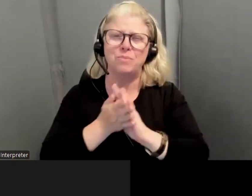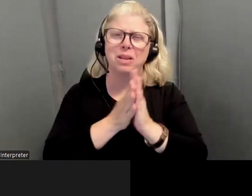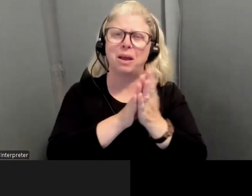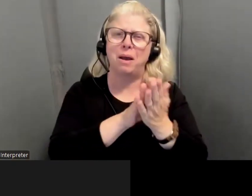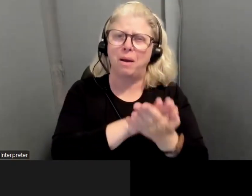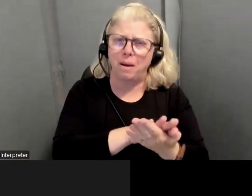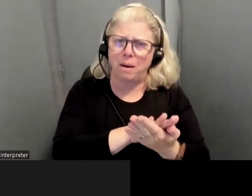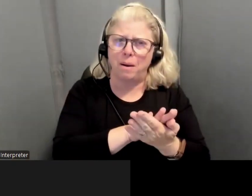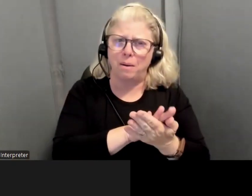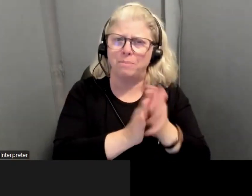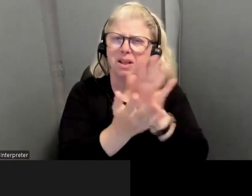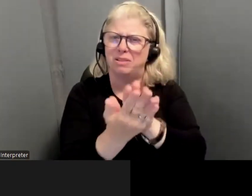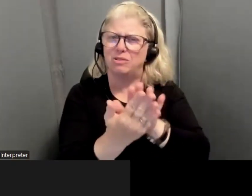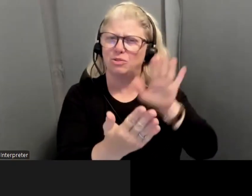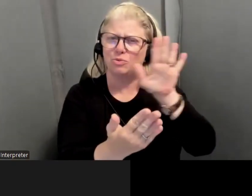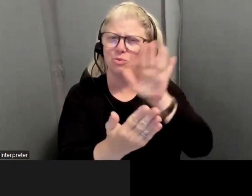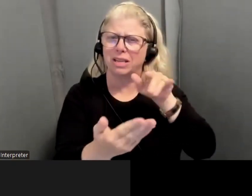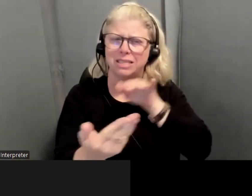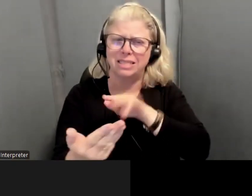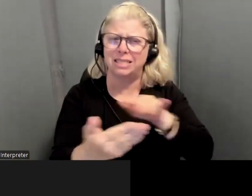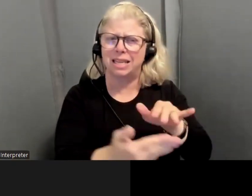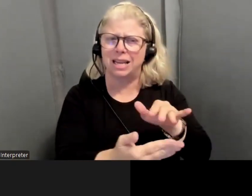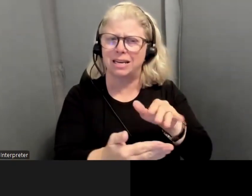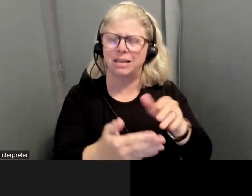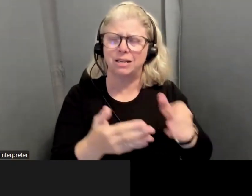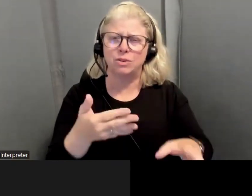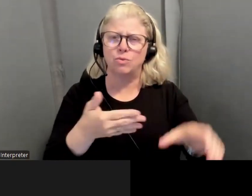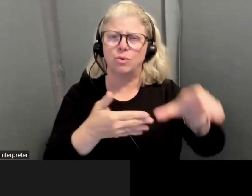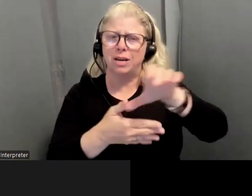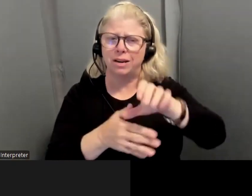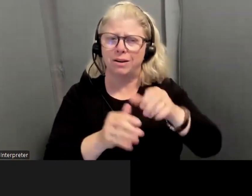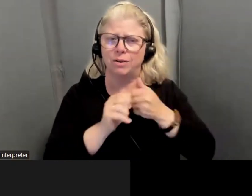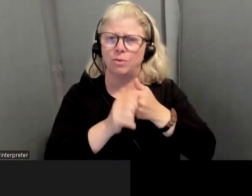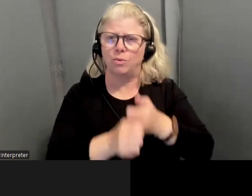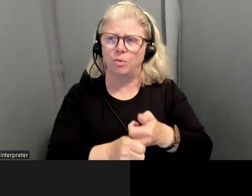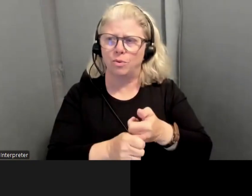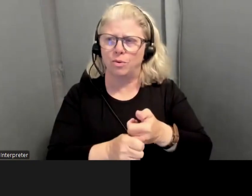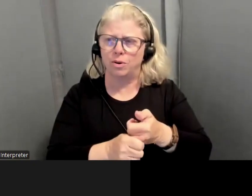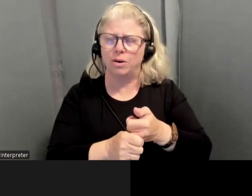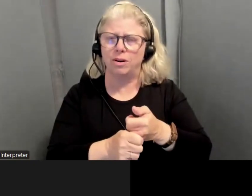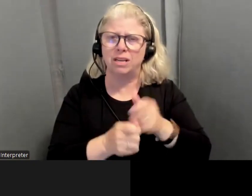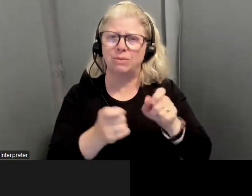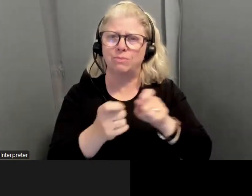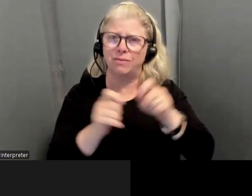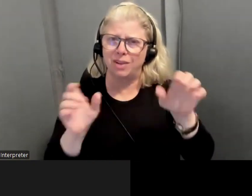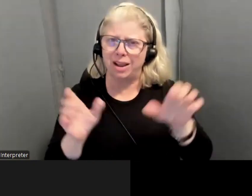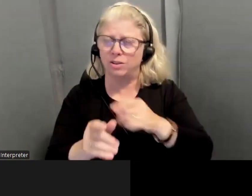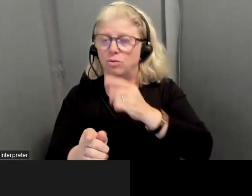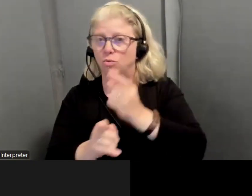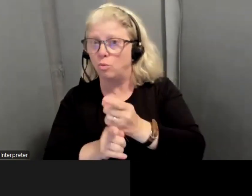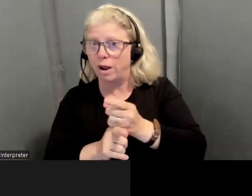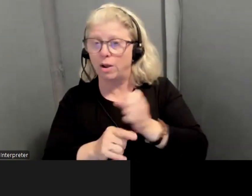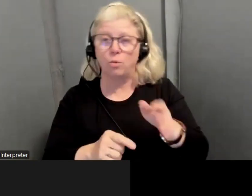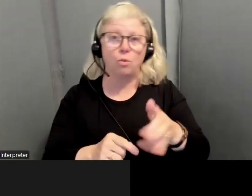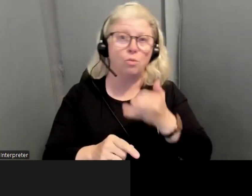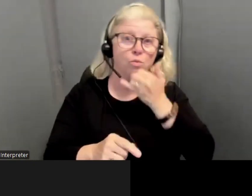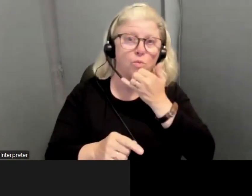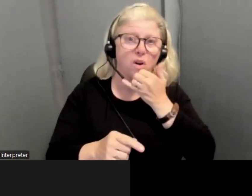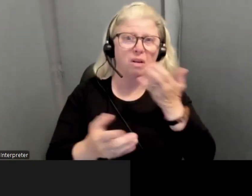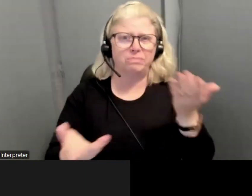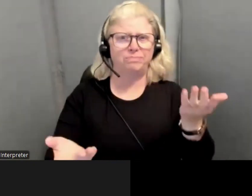the abstract study of the criteria according to which a particular action is right or wrong. And so we kind of lost